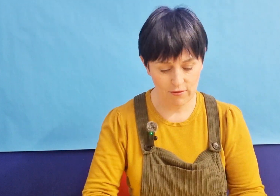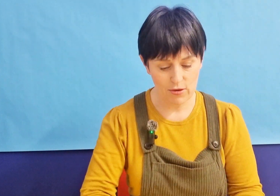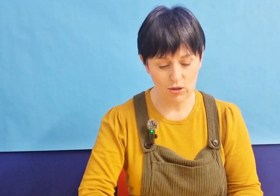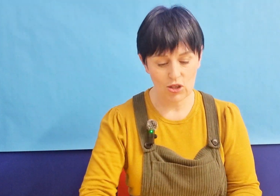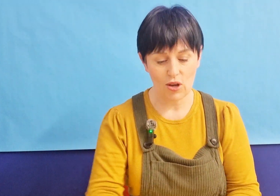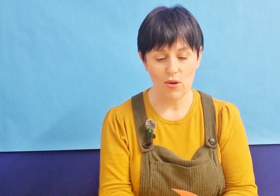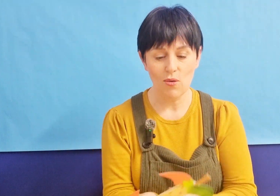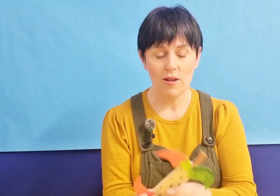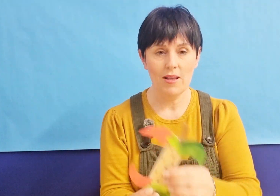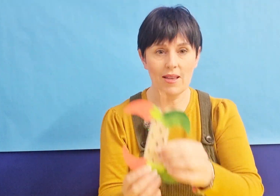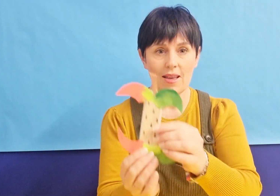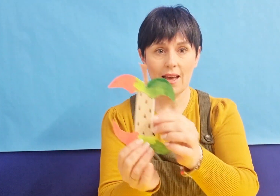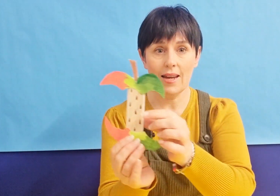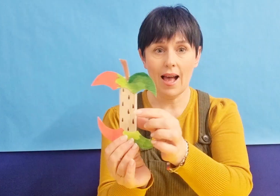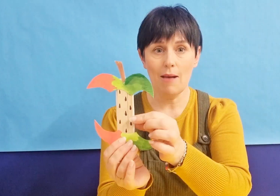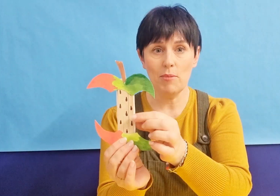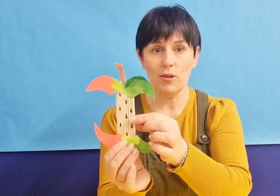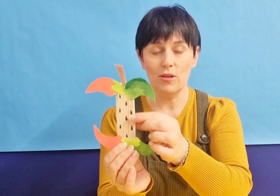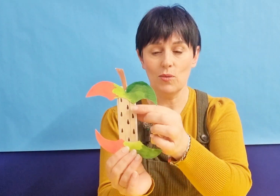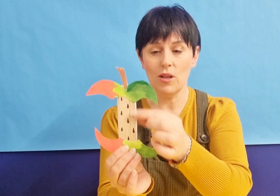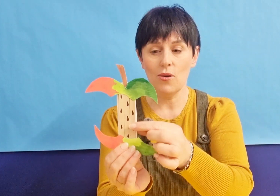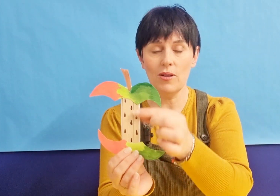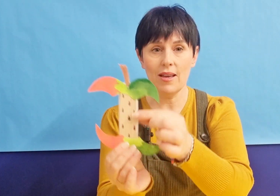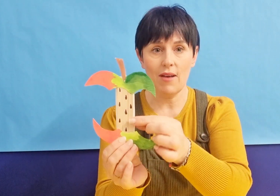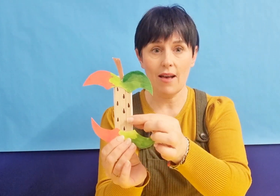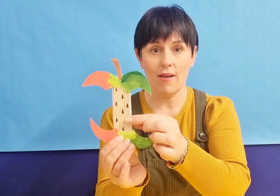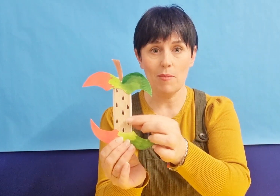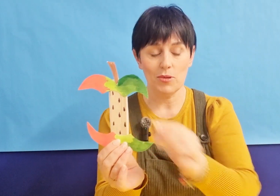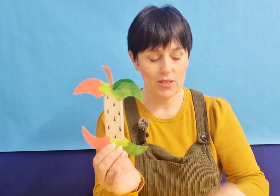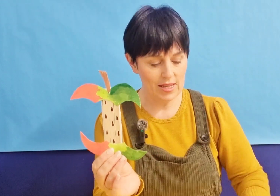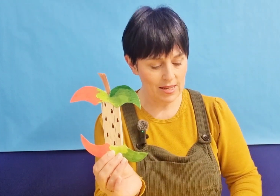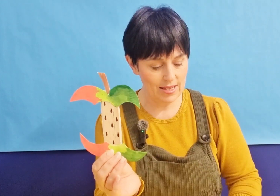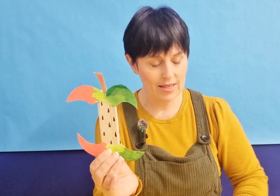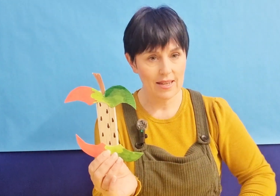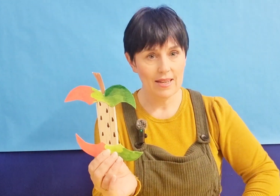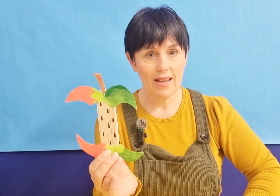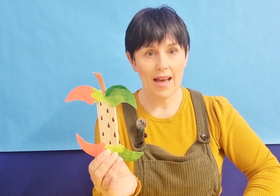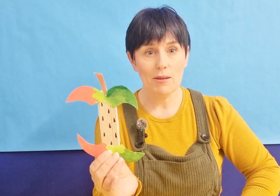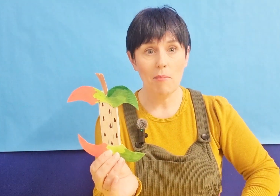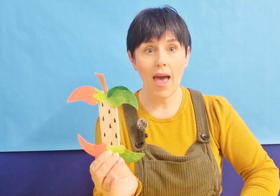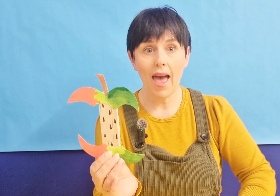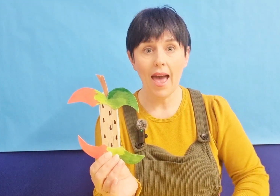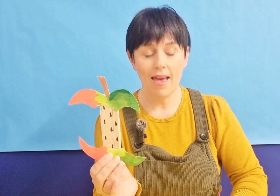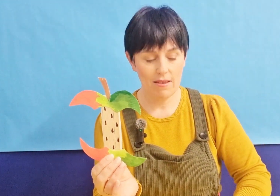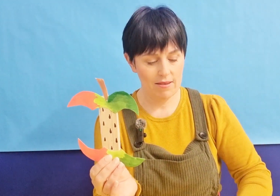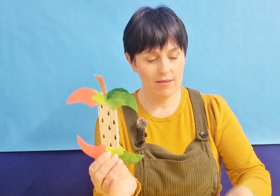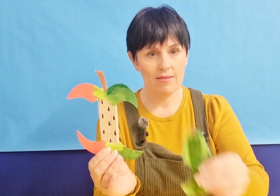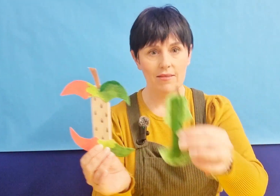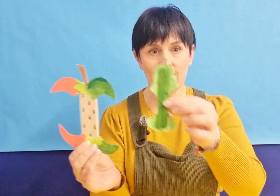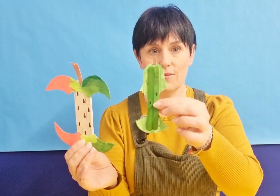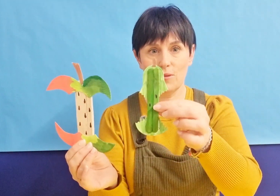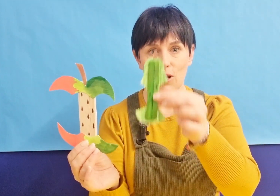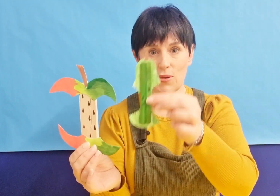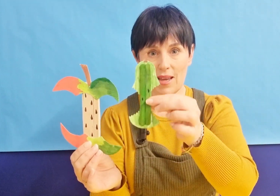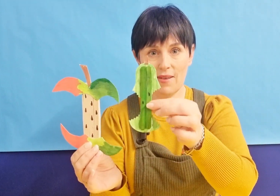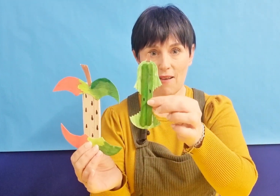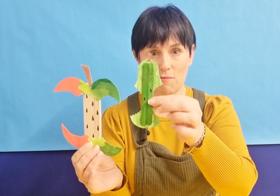fruits. So an apple will only ever have apple seeds, and a pear will only ever have